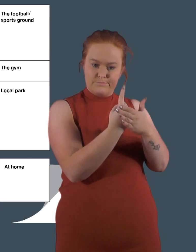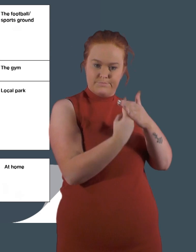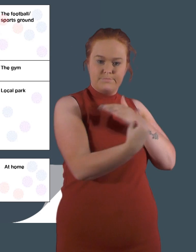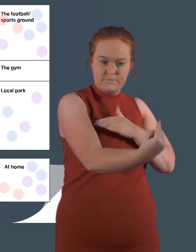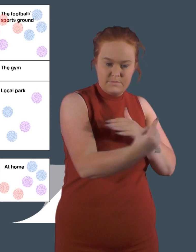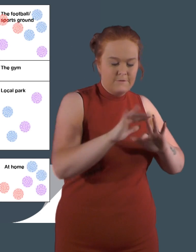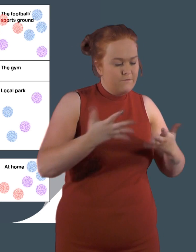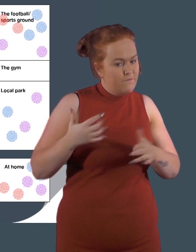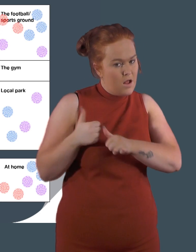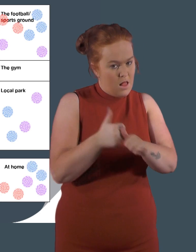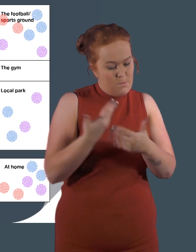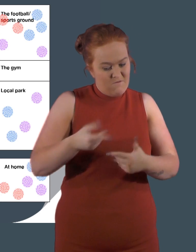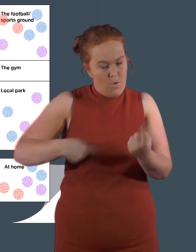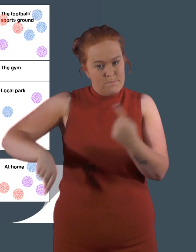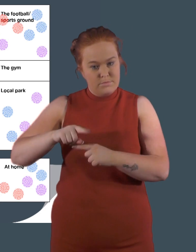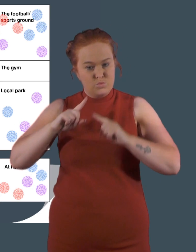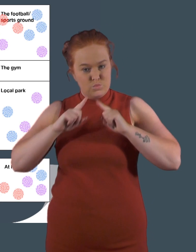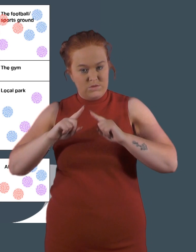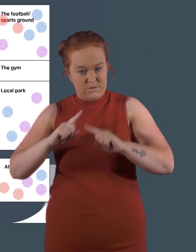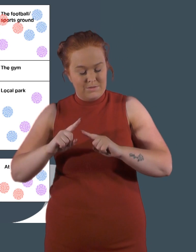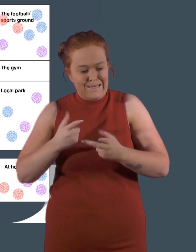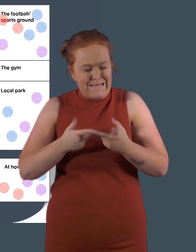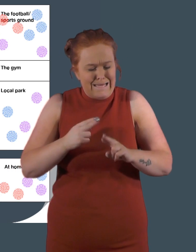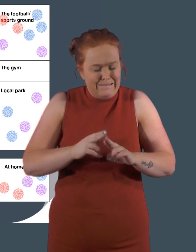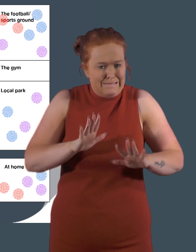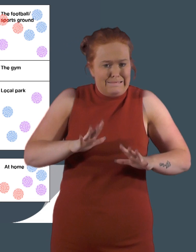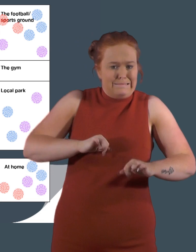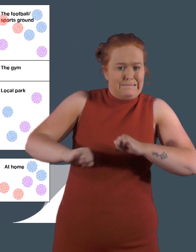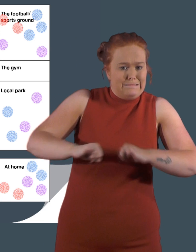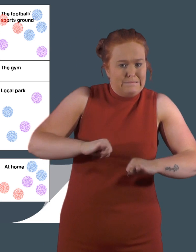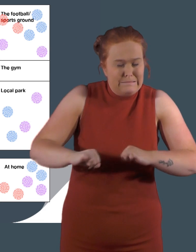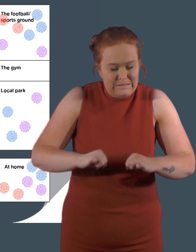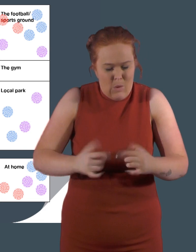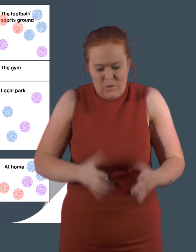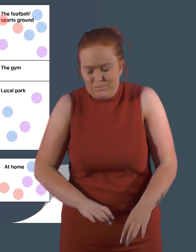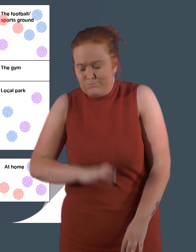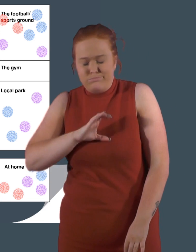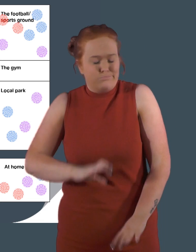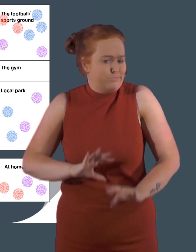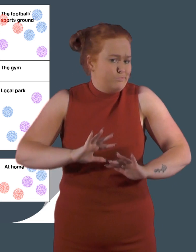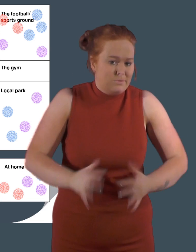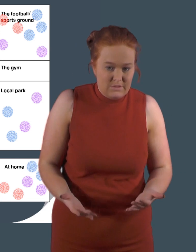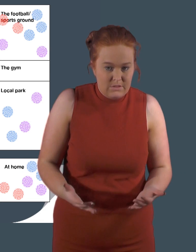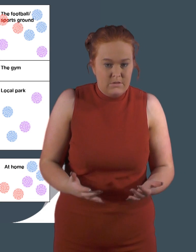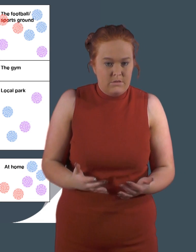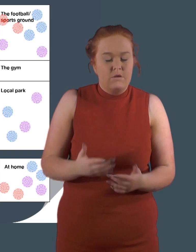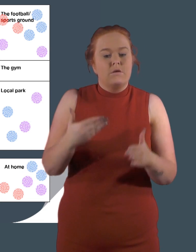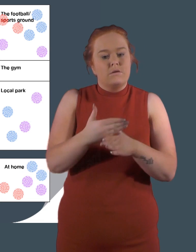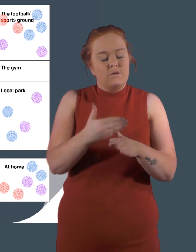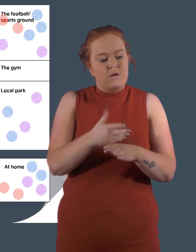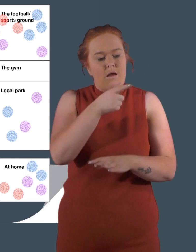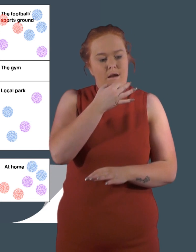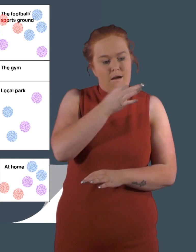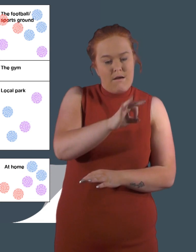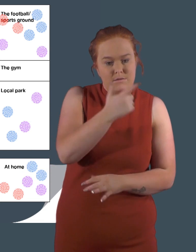This final pair of maps is again from a completely different group of learners and tutors from a completely different area in the country. When